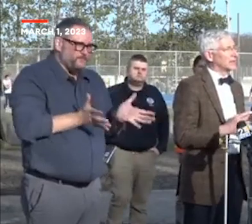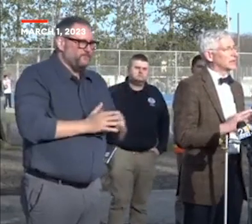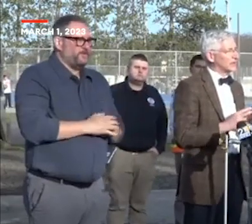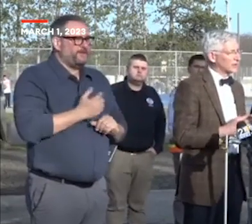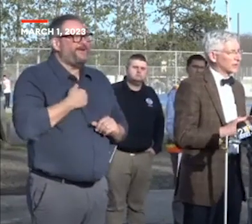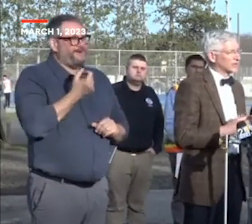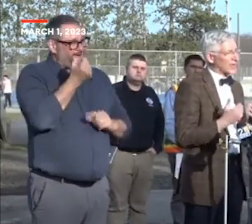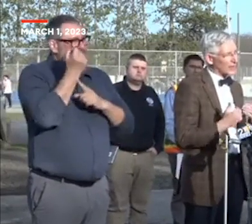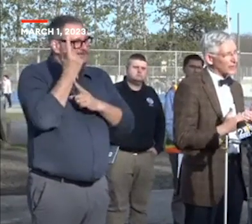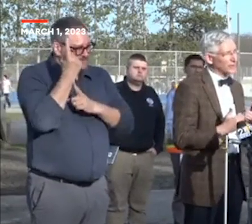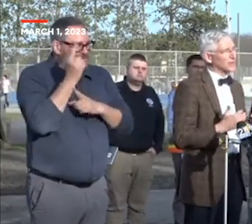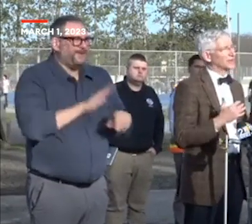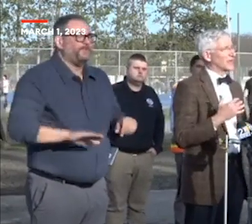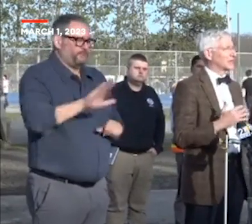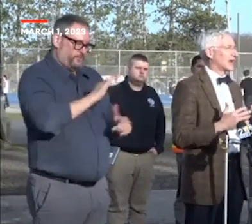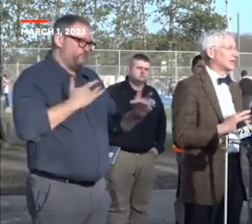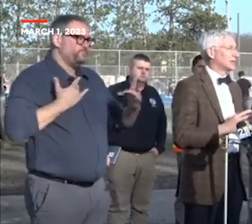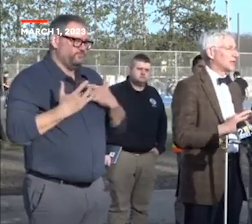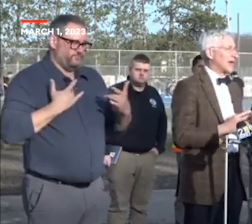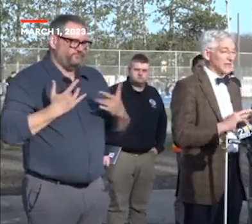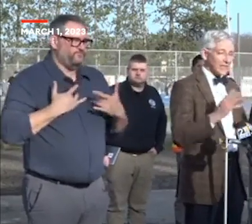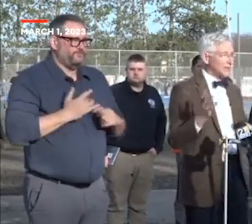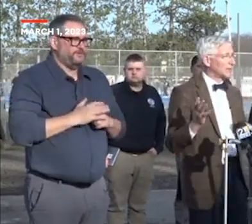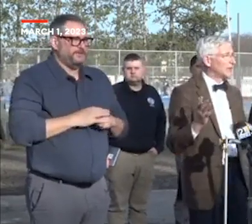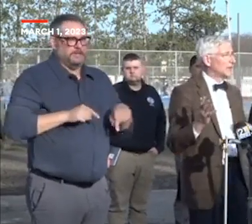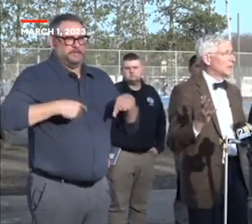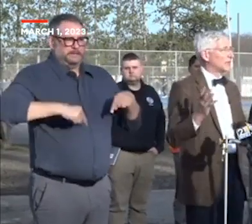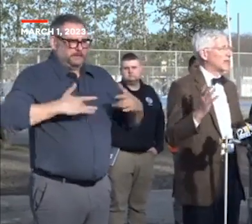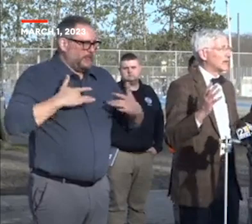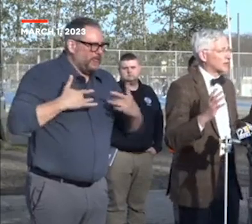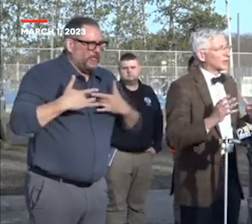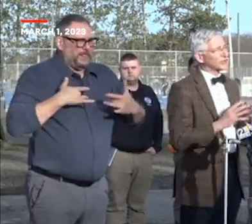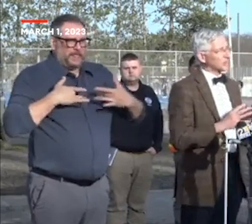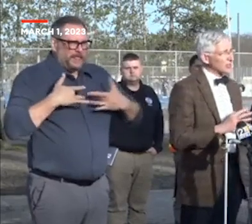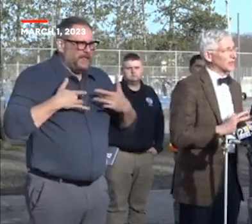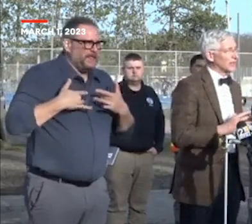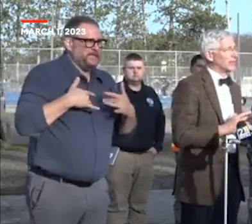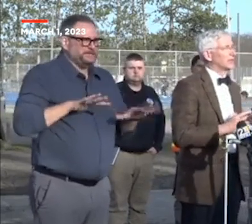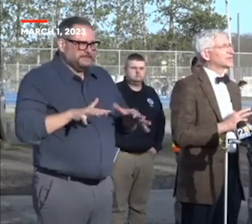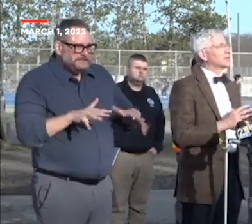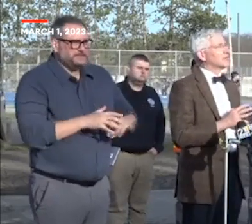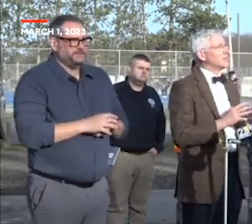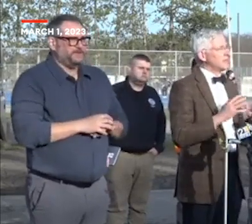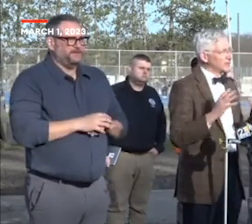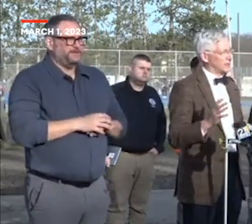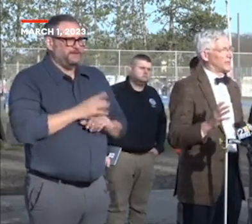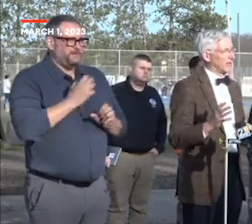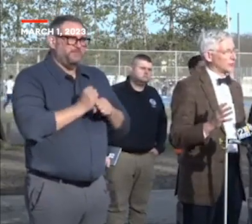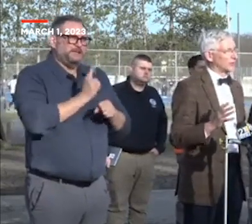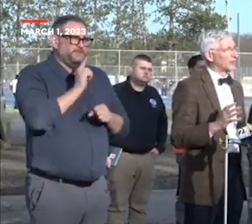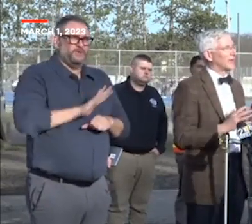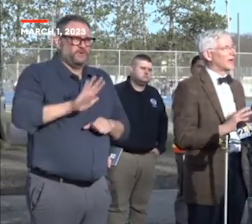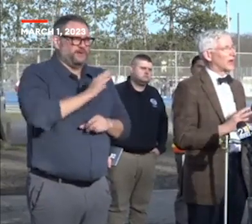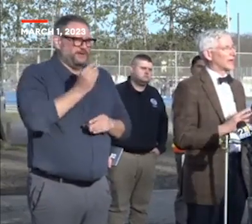the concerns, the health concerns, the anxieties people have given what they have heard, especially some of the